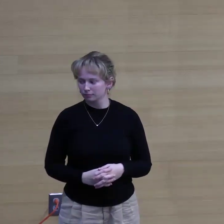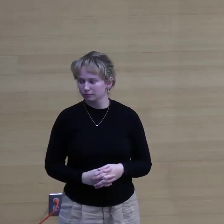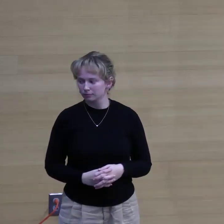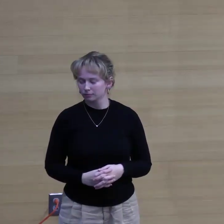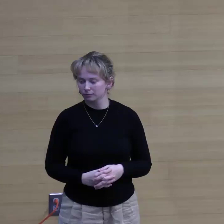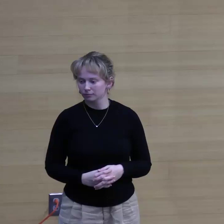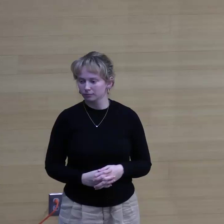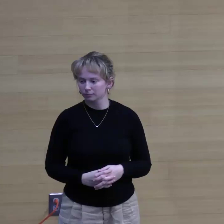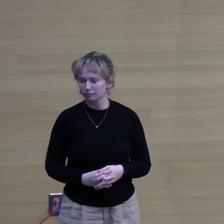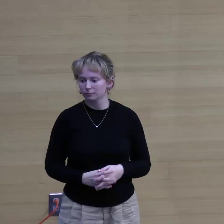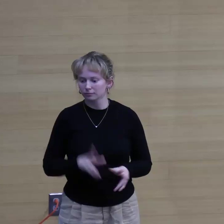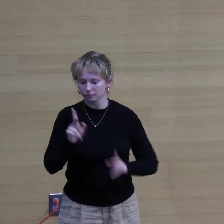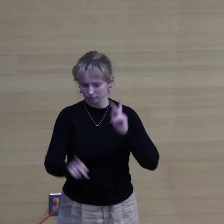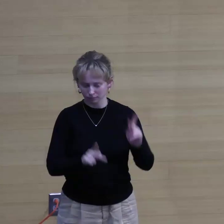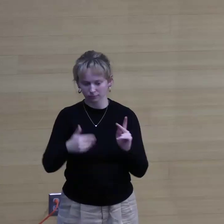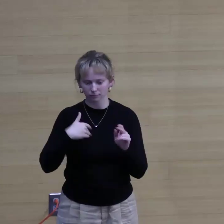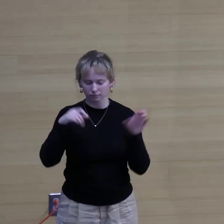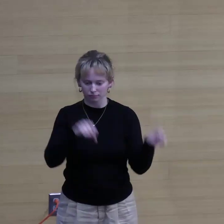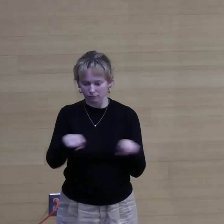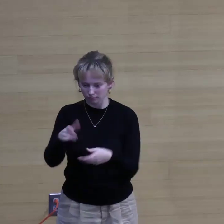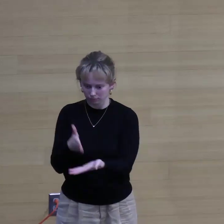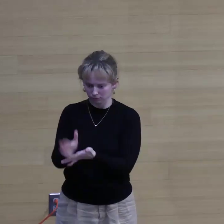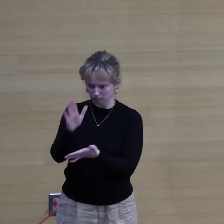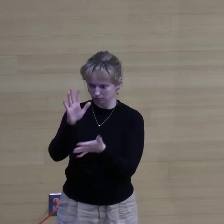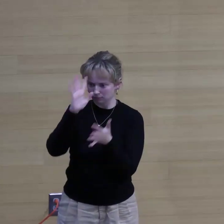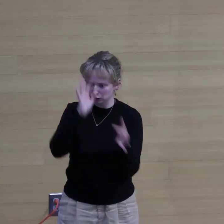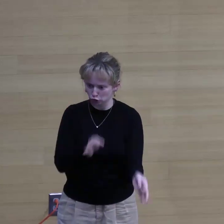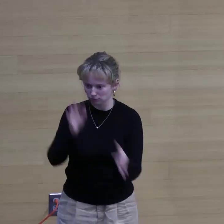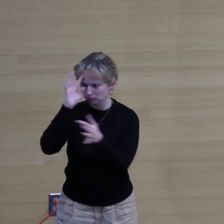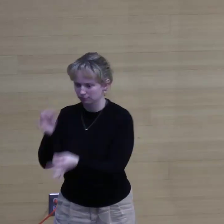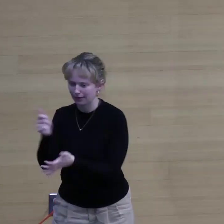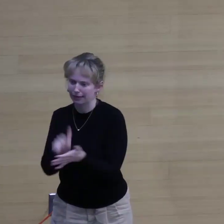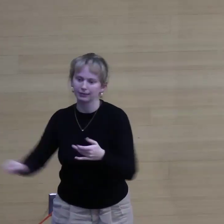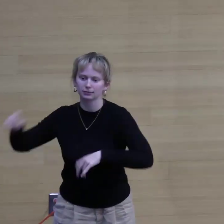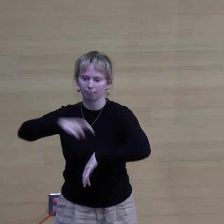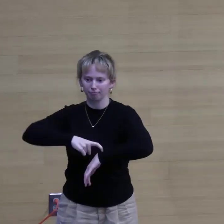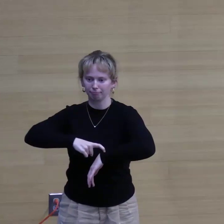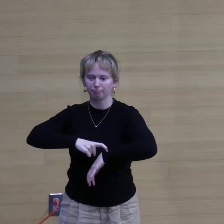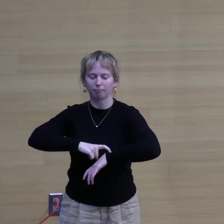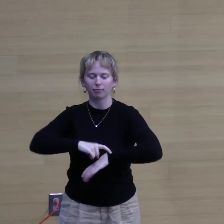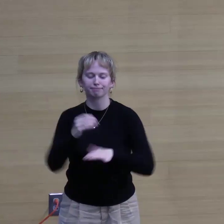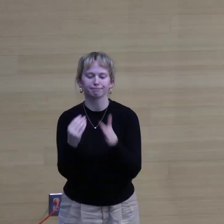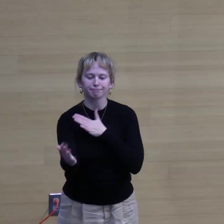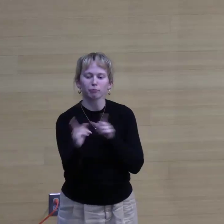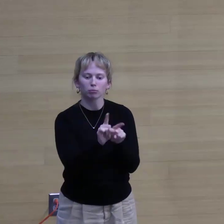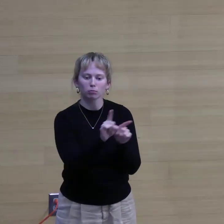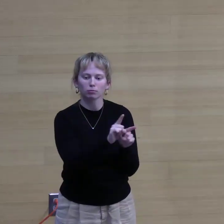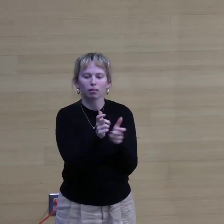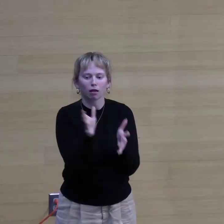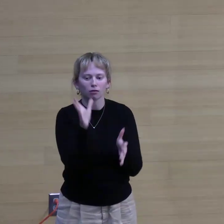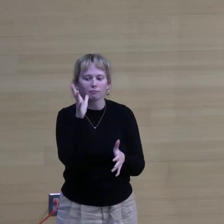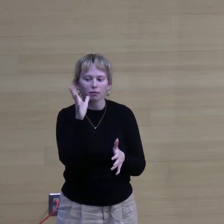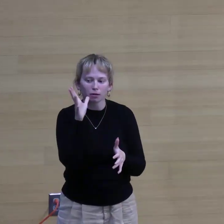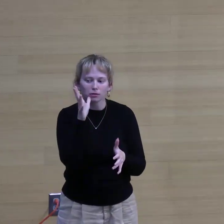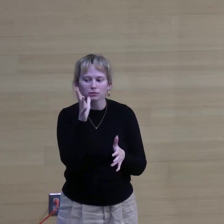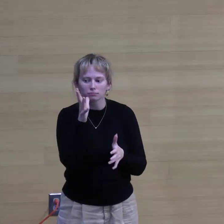people having the ability to make the right choice for them at any point in time. But I also want you to know that there is a whole bunch of us mamas out